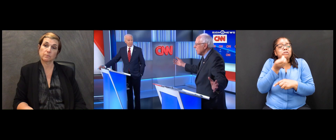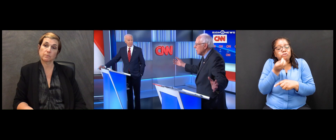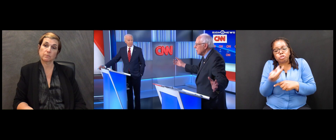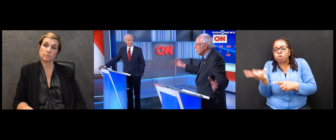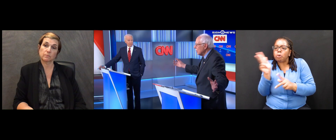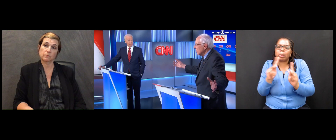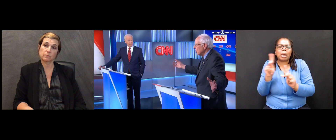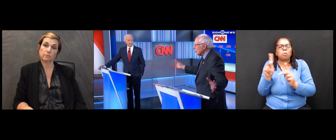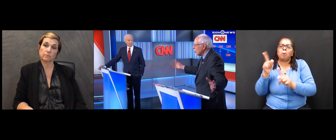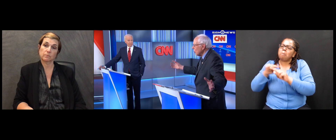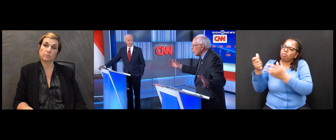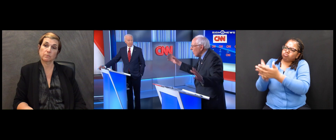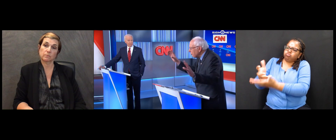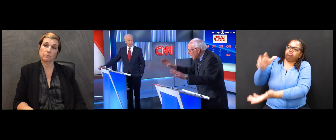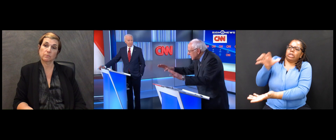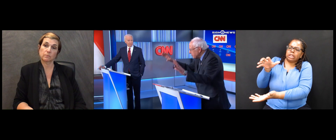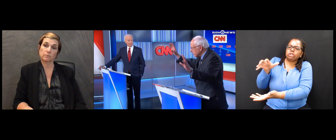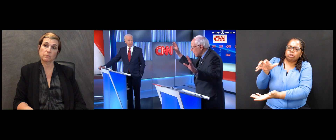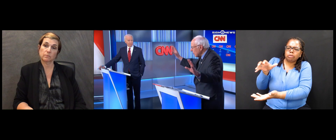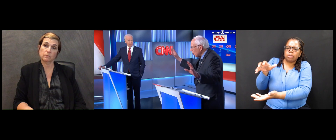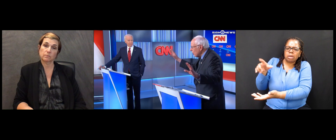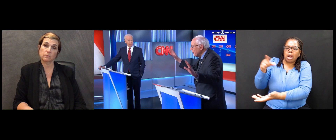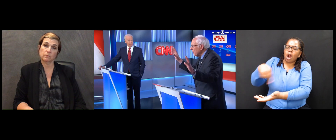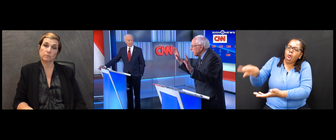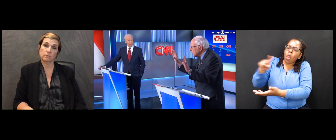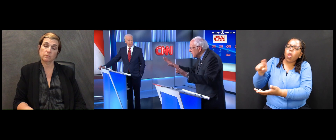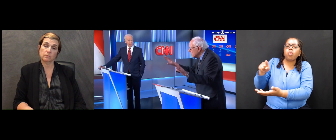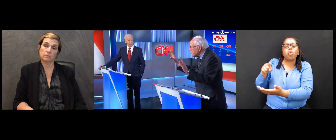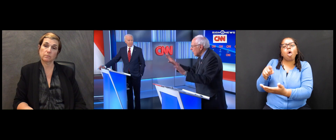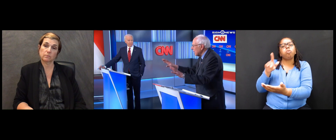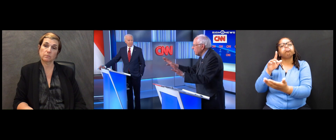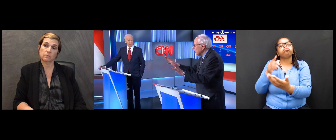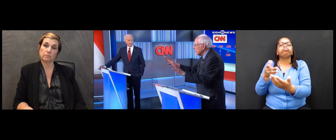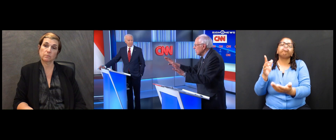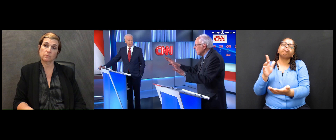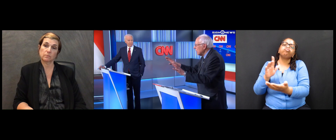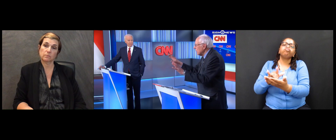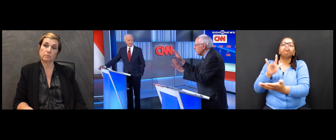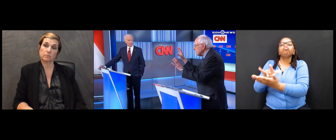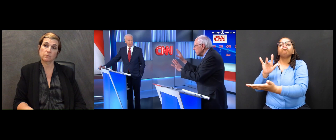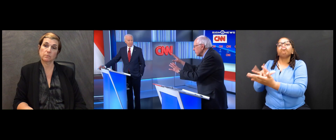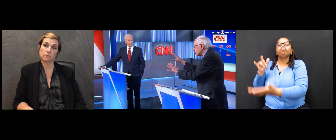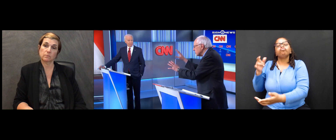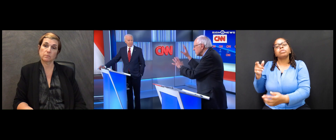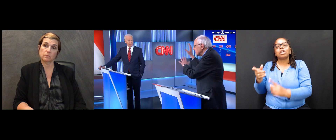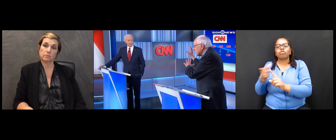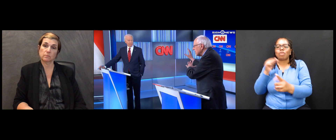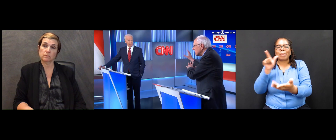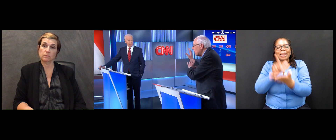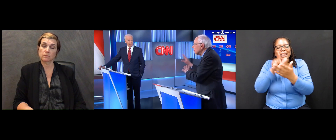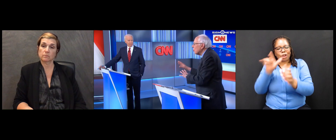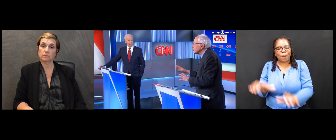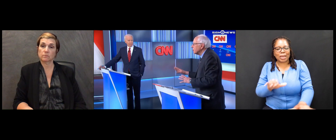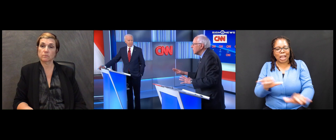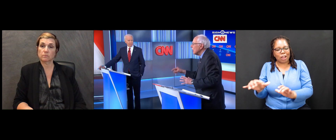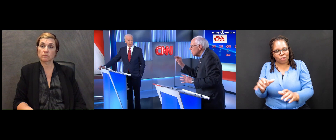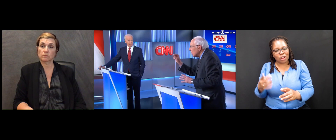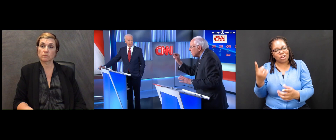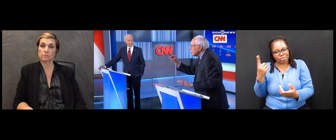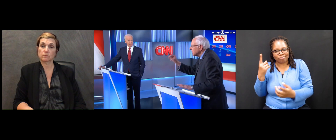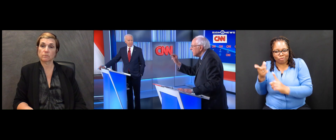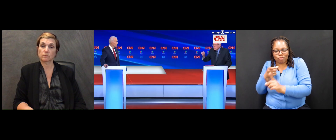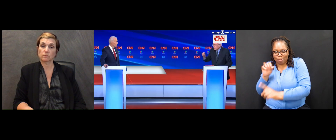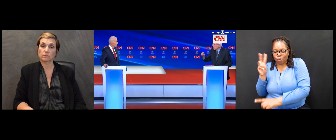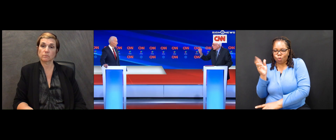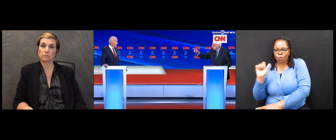wealth, who have prospered off of the illegal behavior of individuals, in this case on Wall Street. You